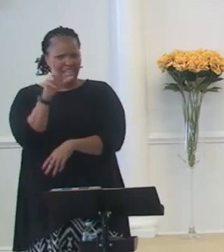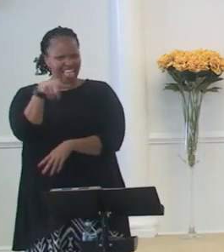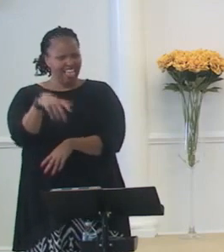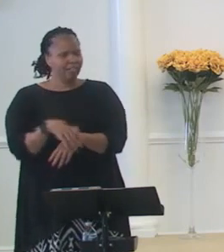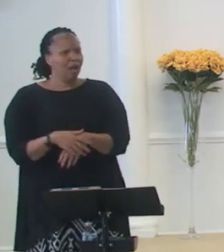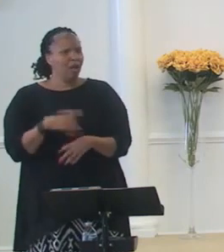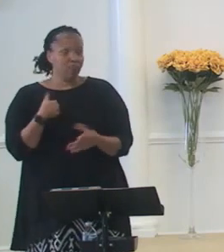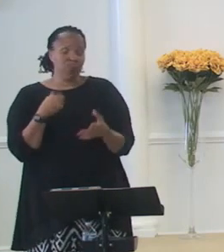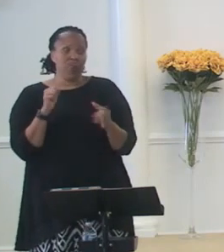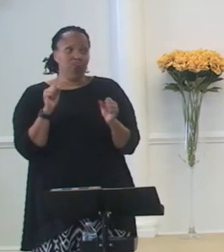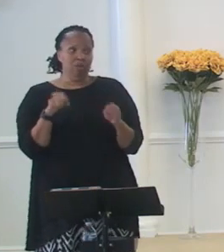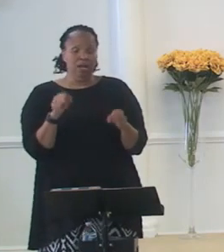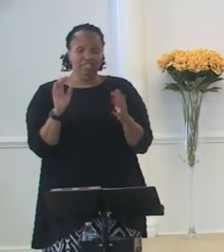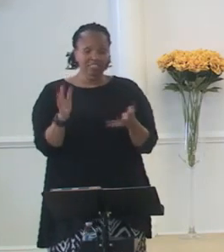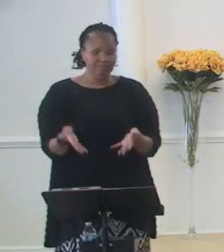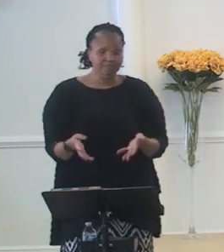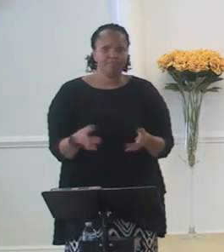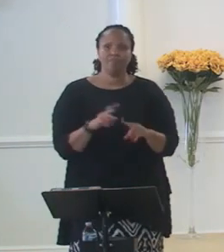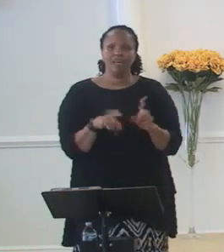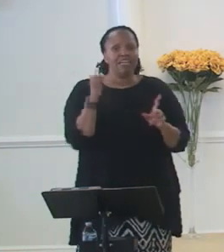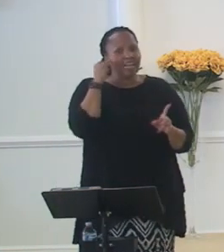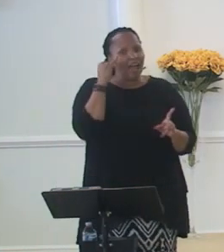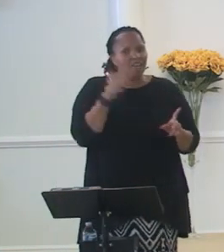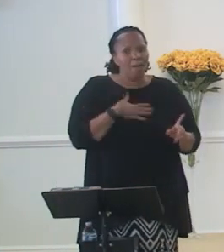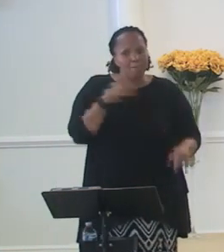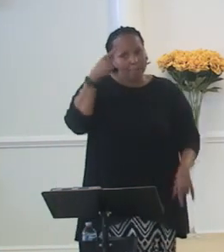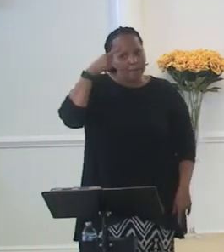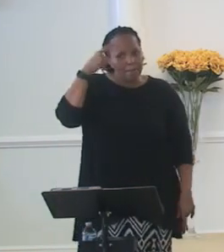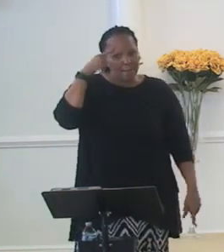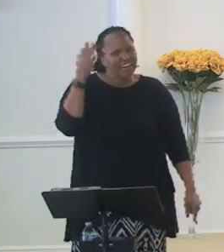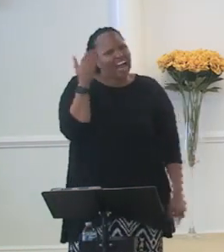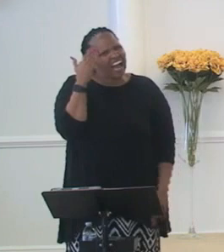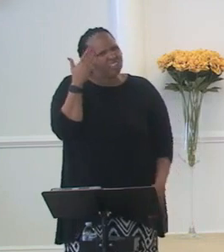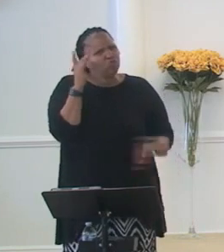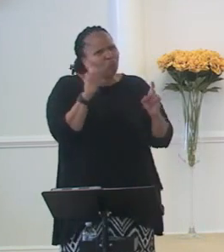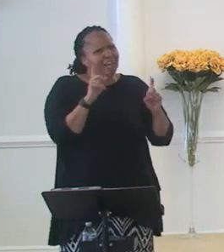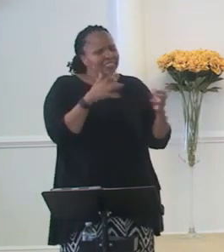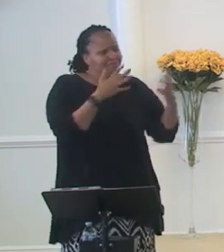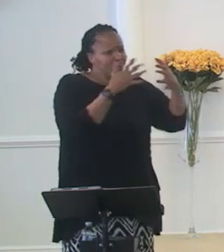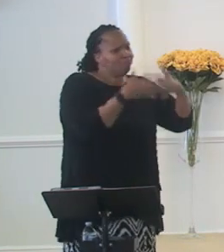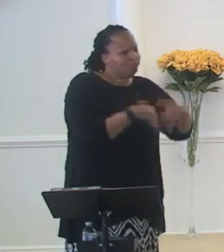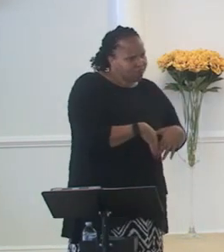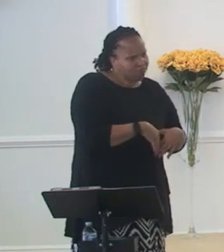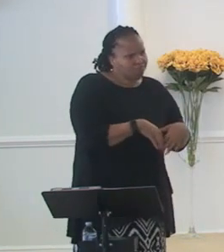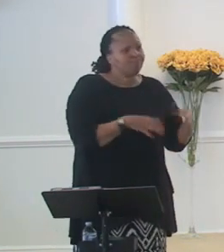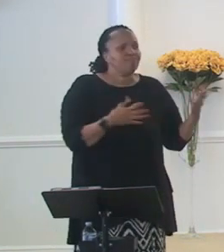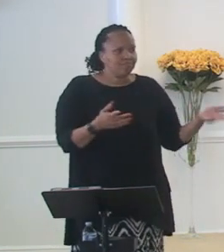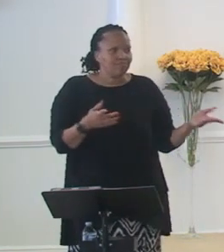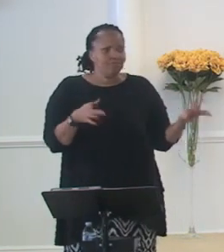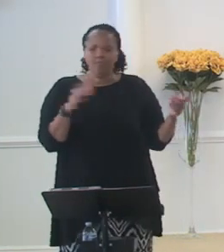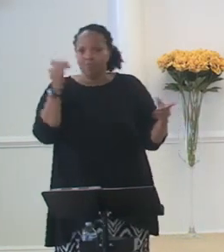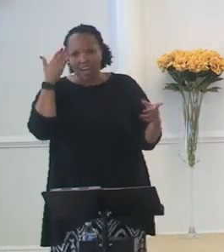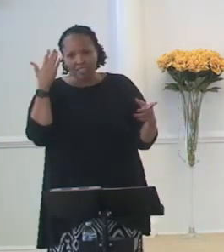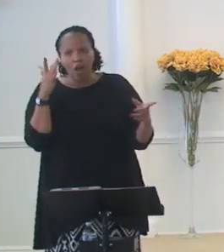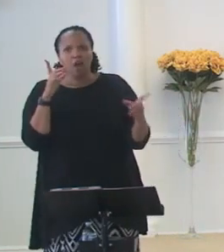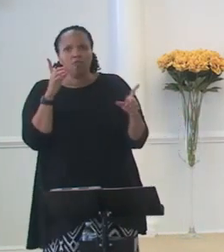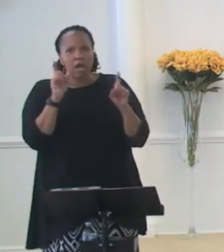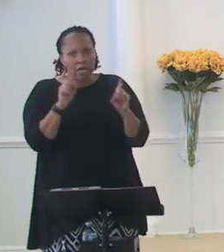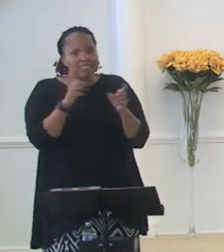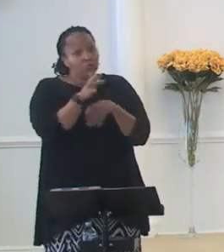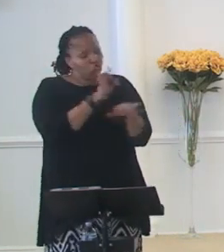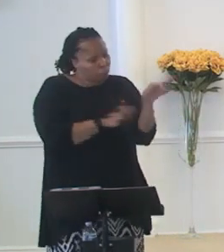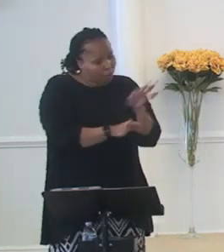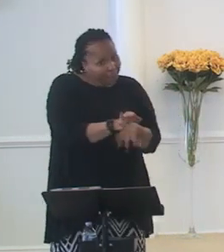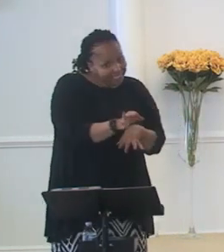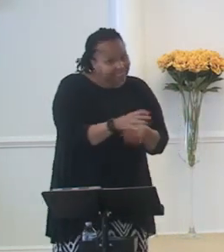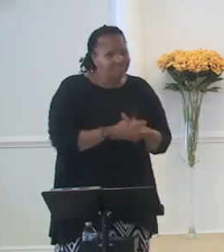I can just leave it. But if in my mind I knew I had to tear down, then in my mind I know what I want to put there. Y'all